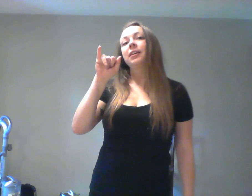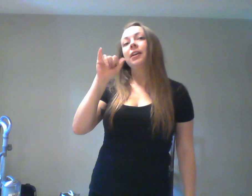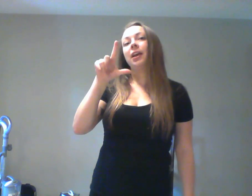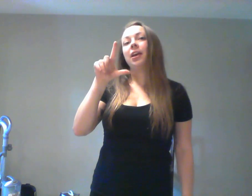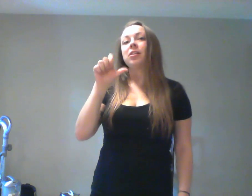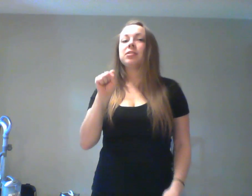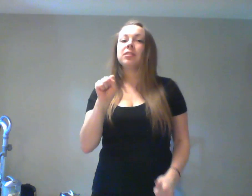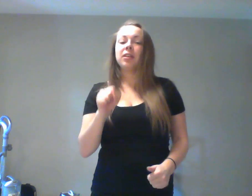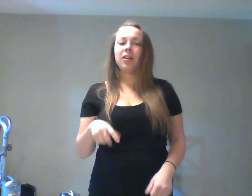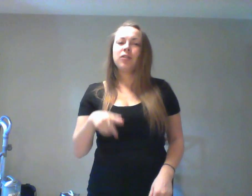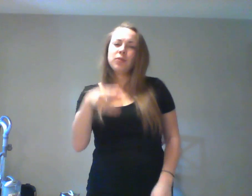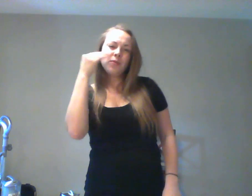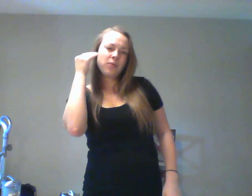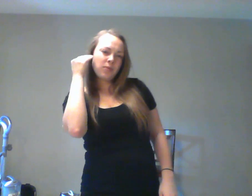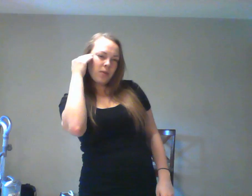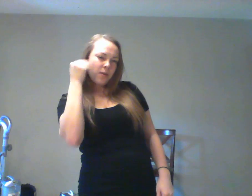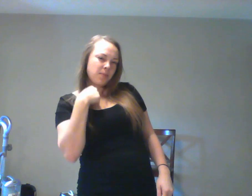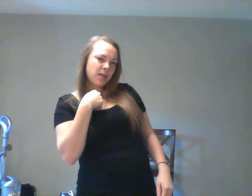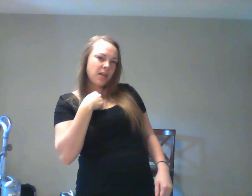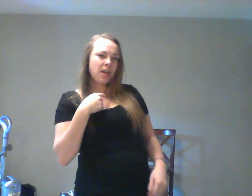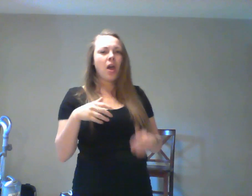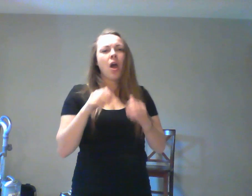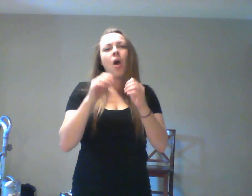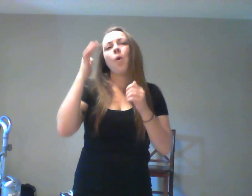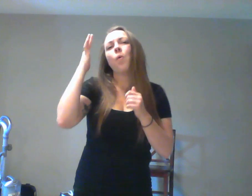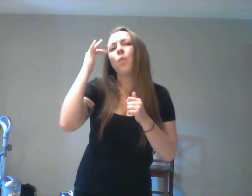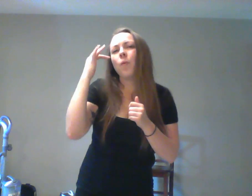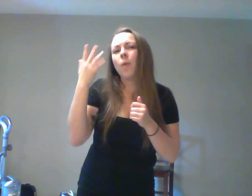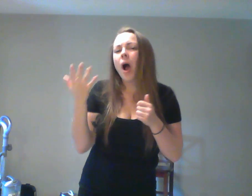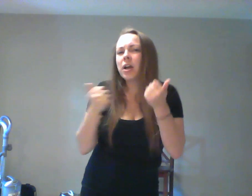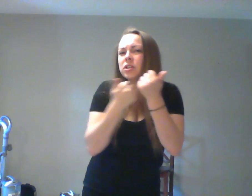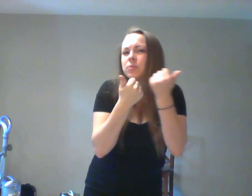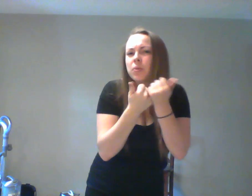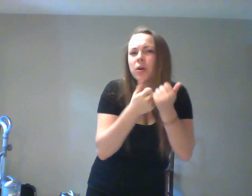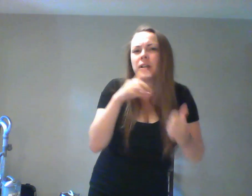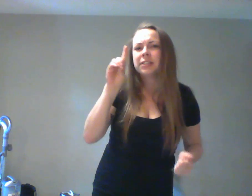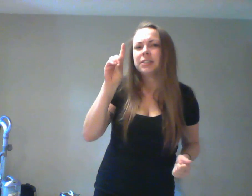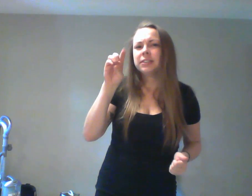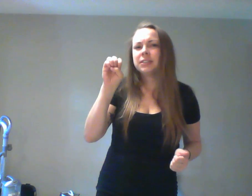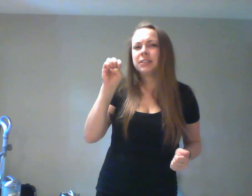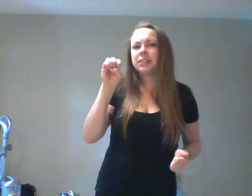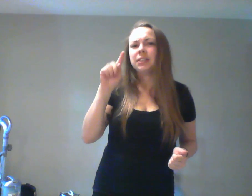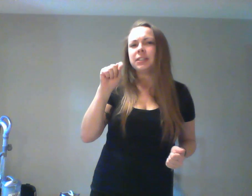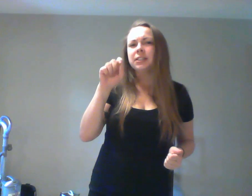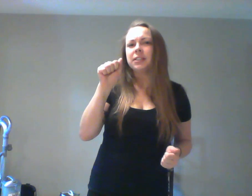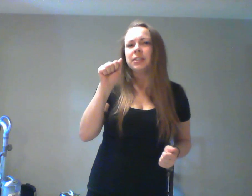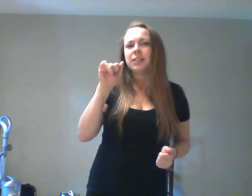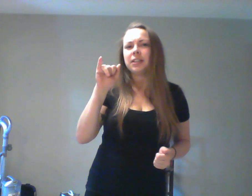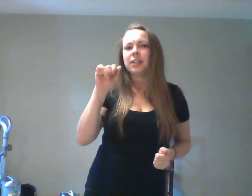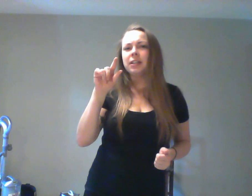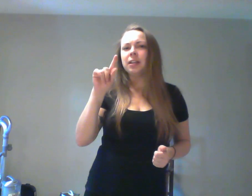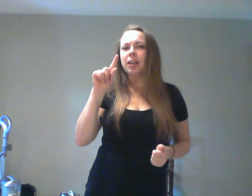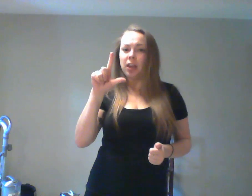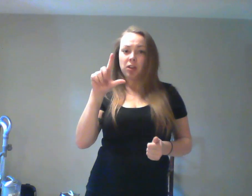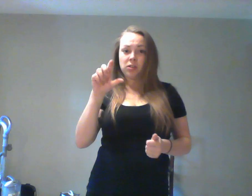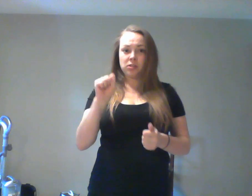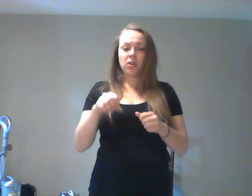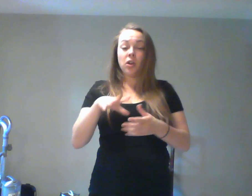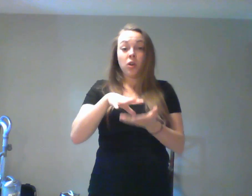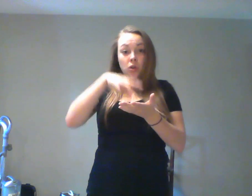you to be able to tell me why they're the supporting details. Because a true learner can not only state the facts, they